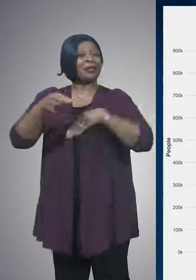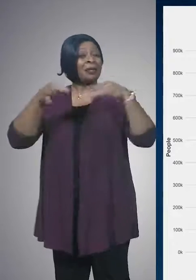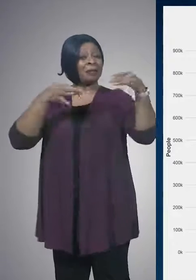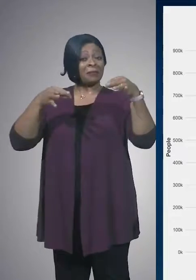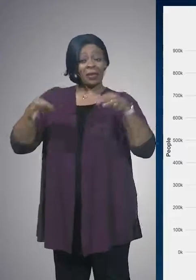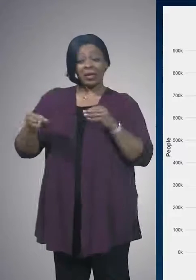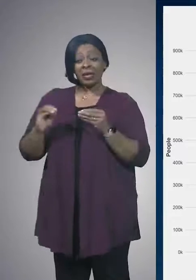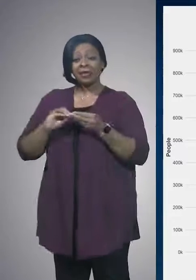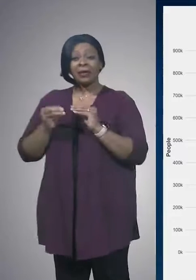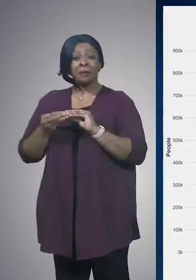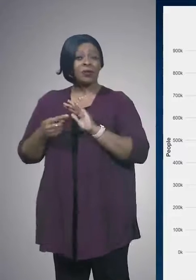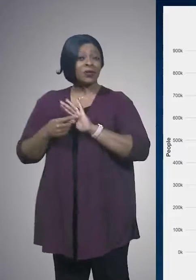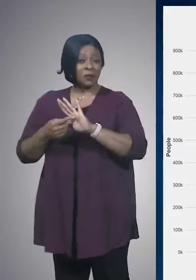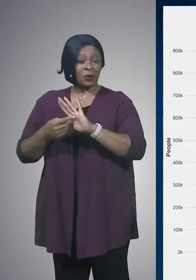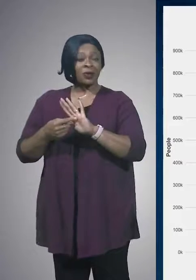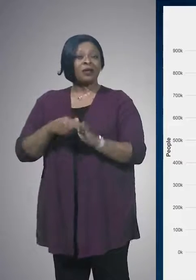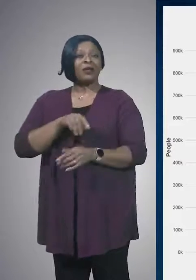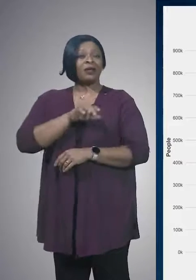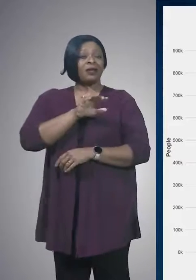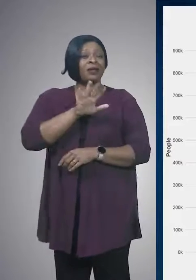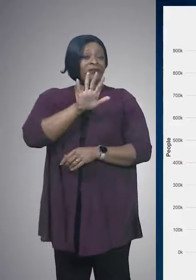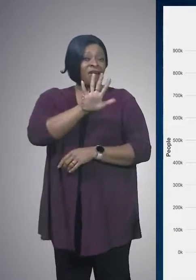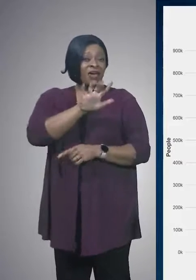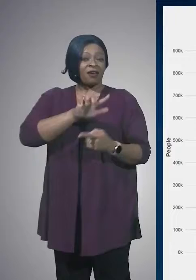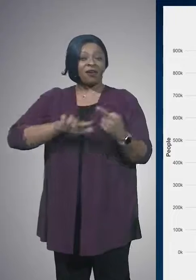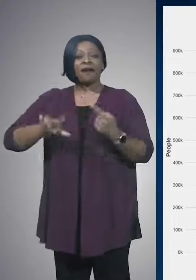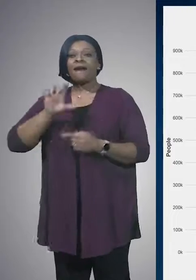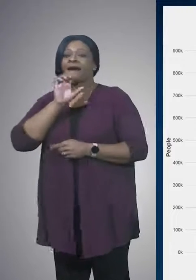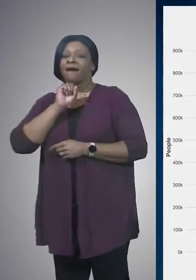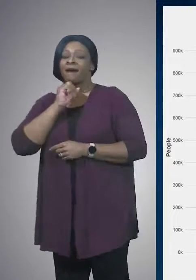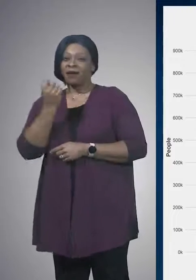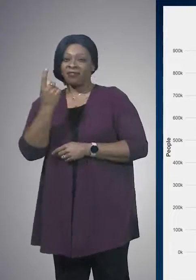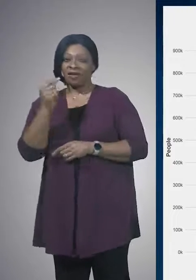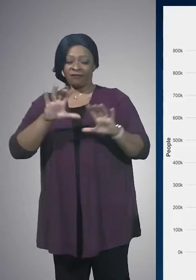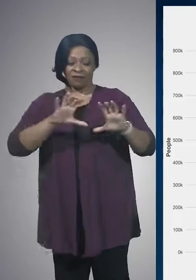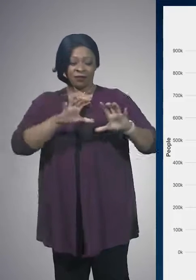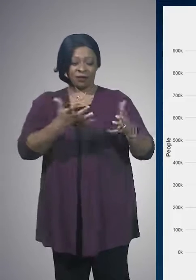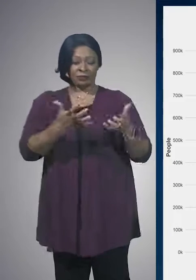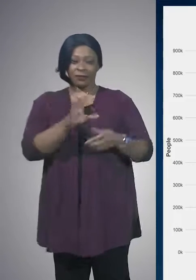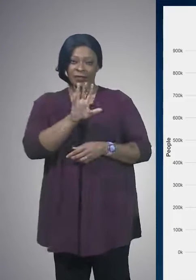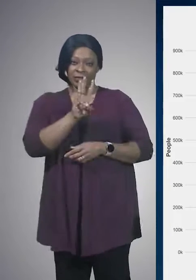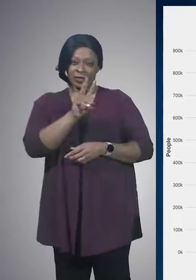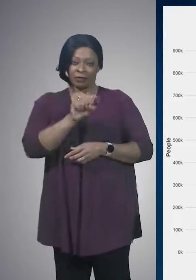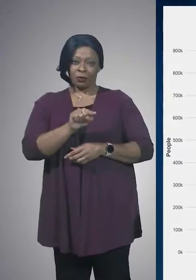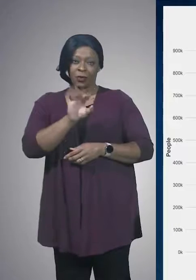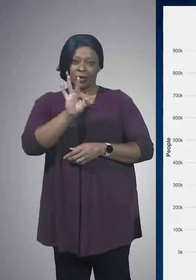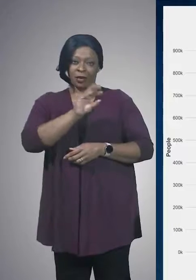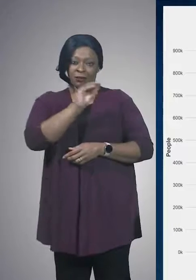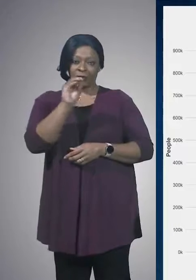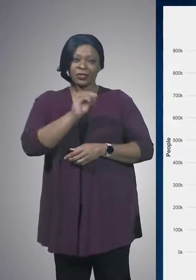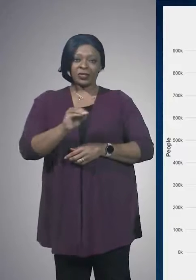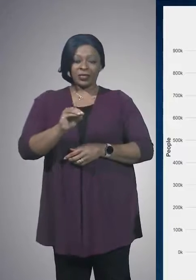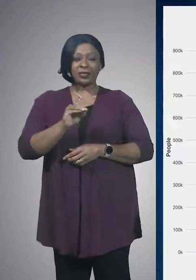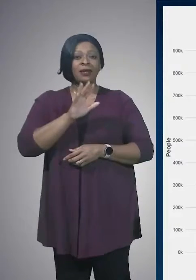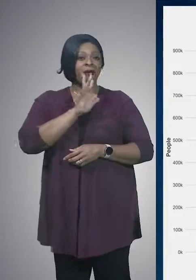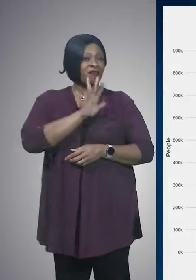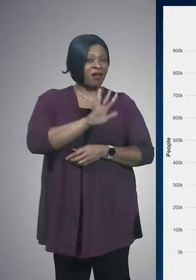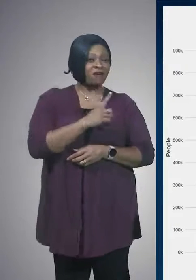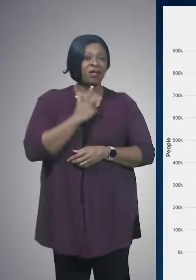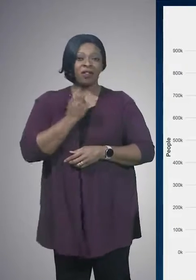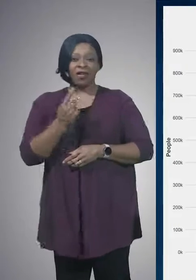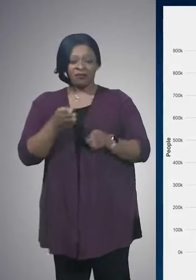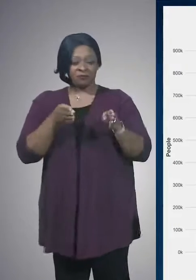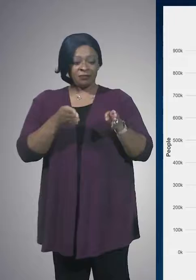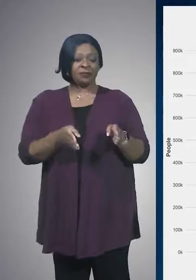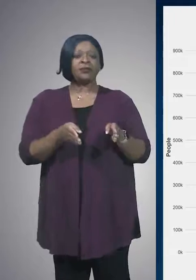numbers a little further, in the 5 to 11-year-old category, about 6.9% of our 5 to 11-year-olds